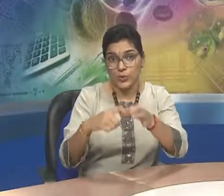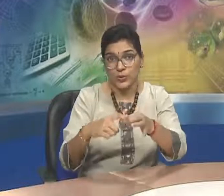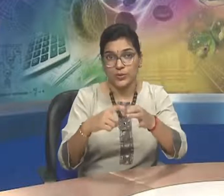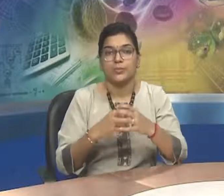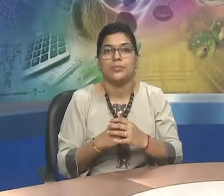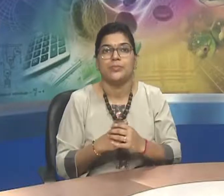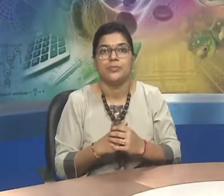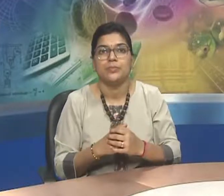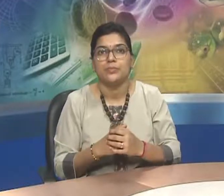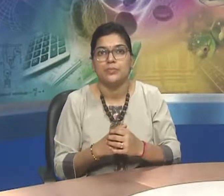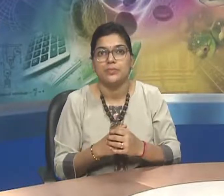Question number 3.